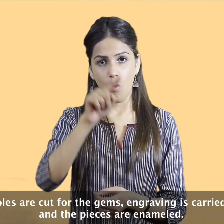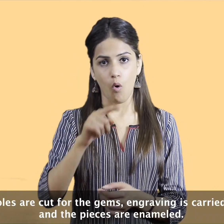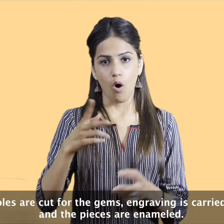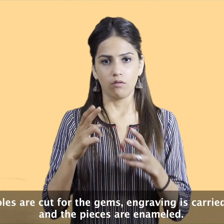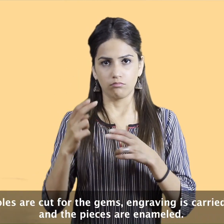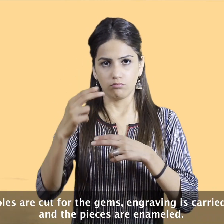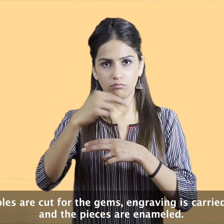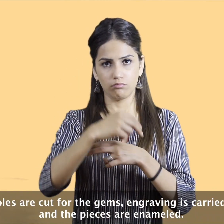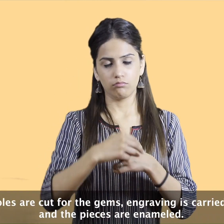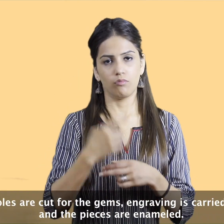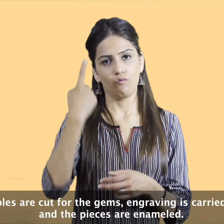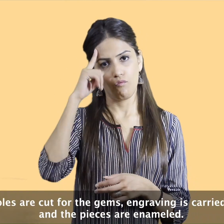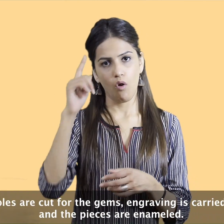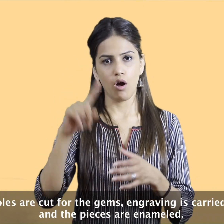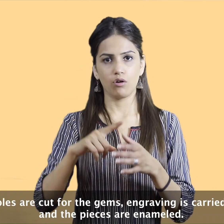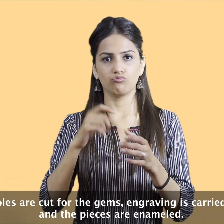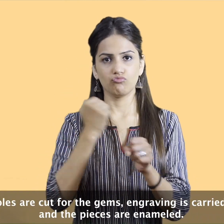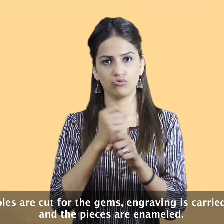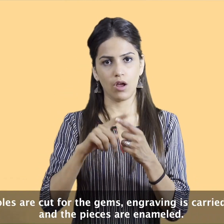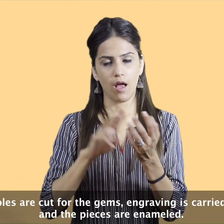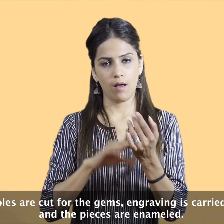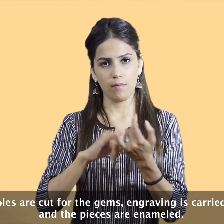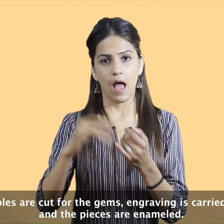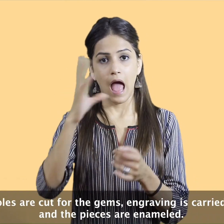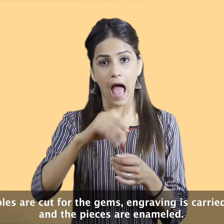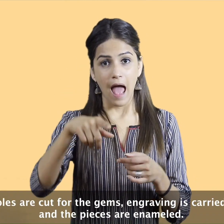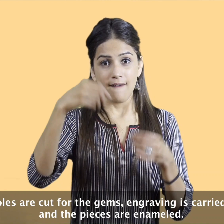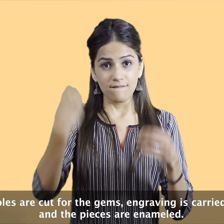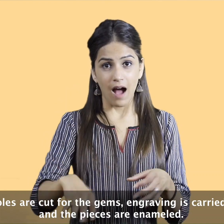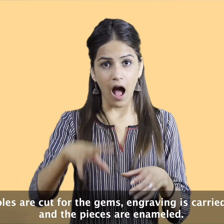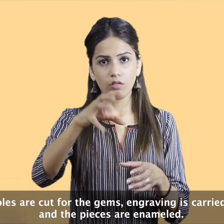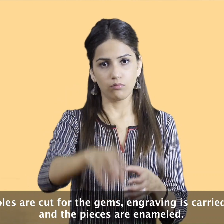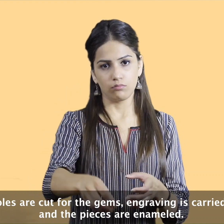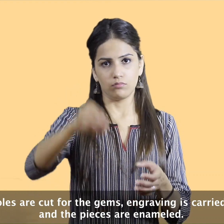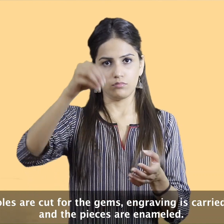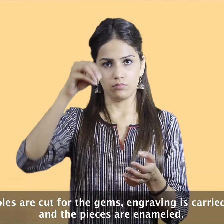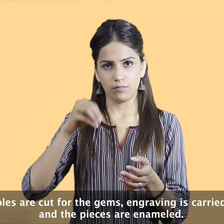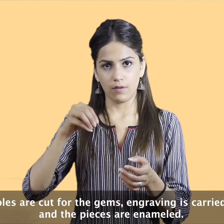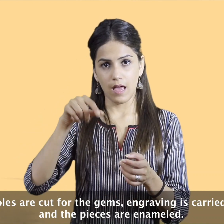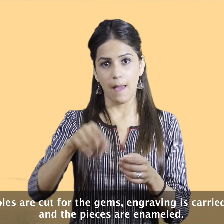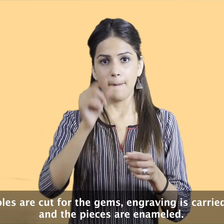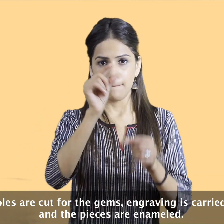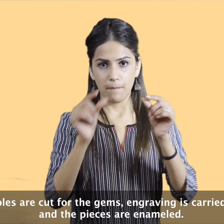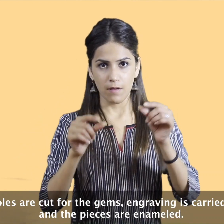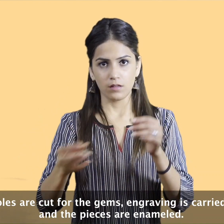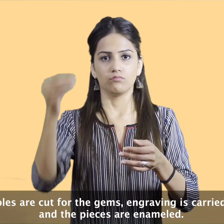Holes are cut for the gems, engraving is carried out, and the pieces are enameled.